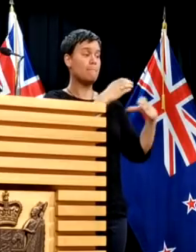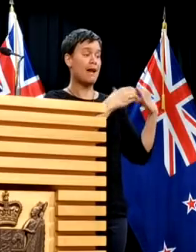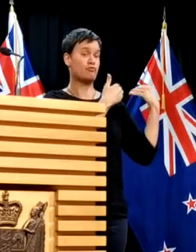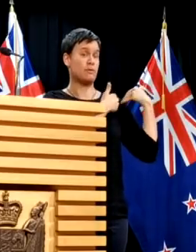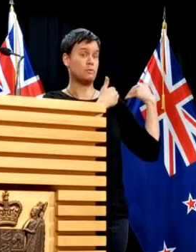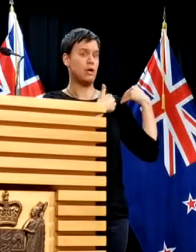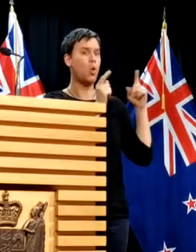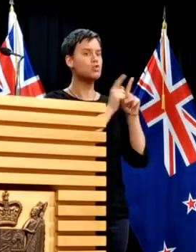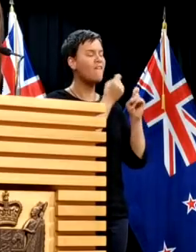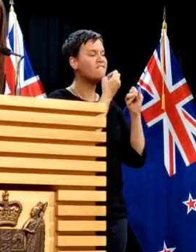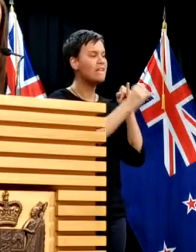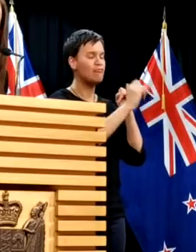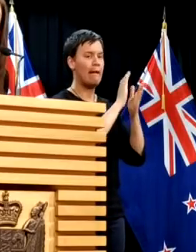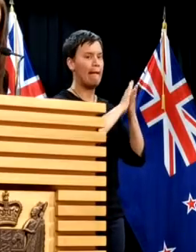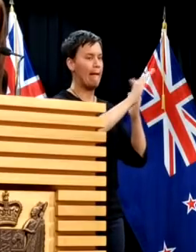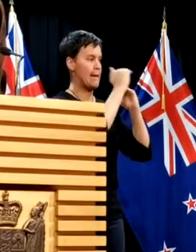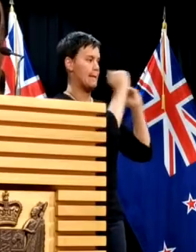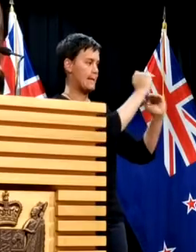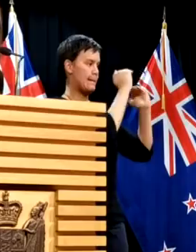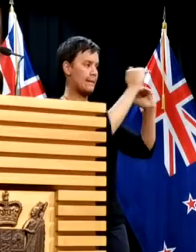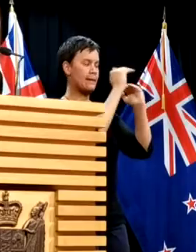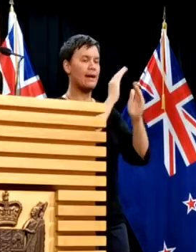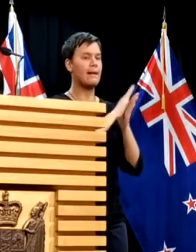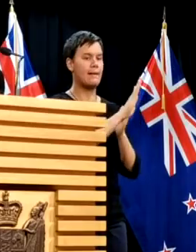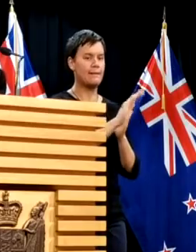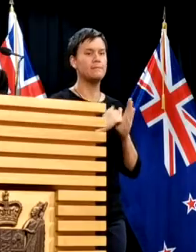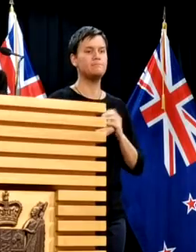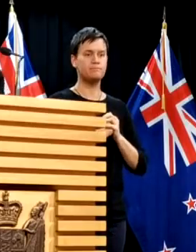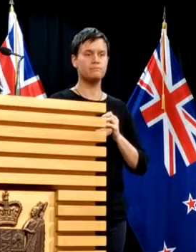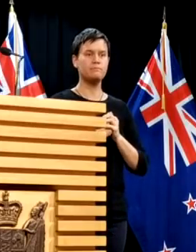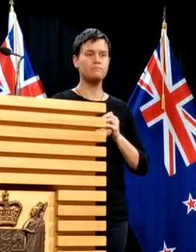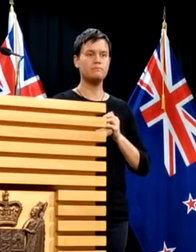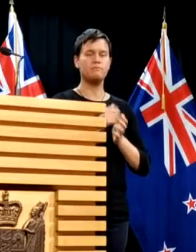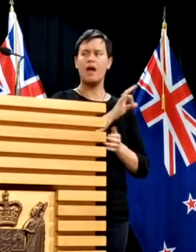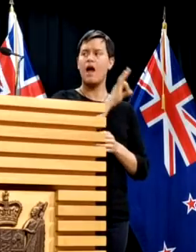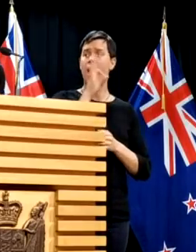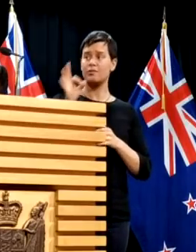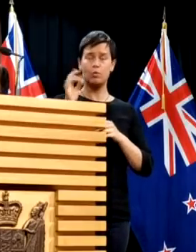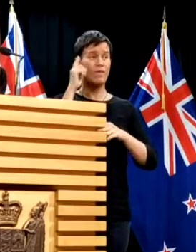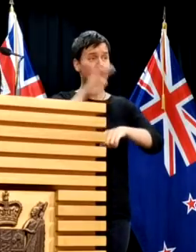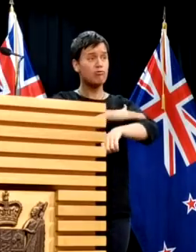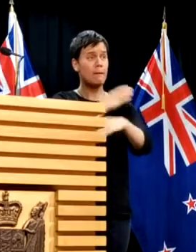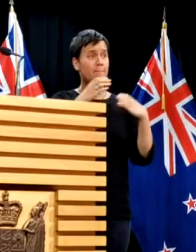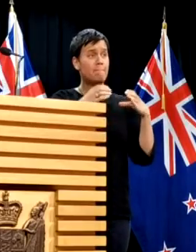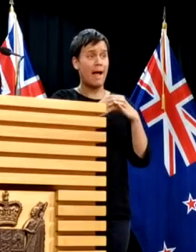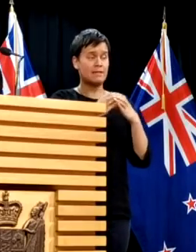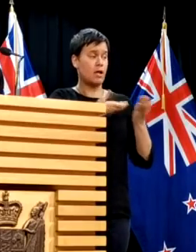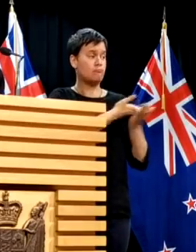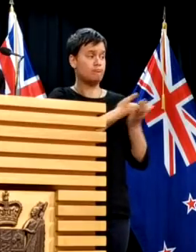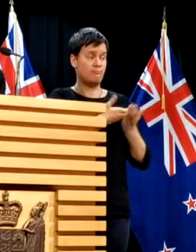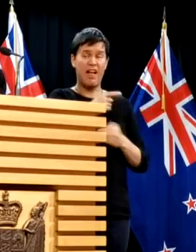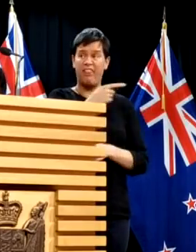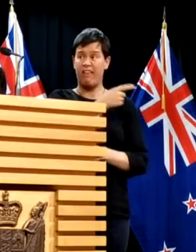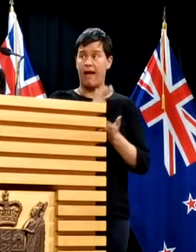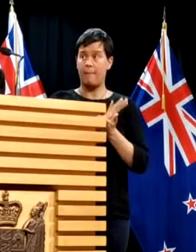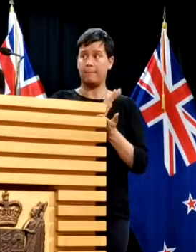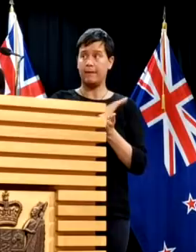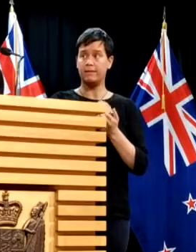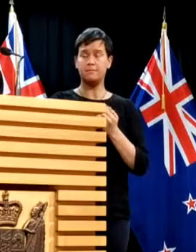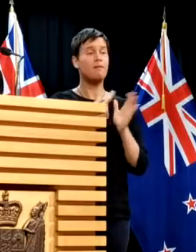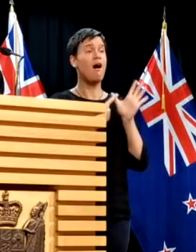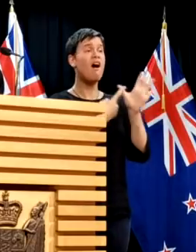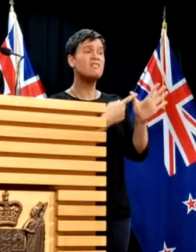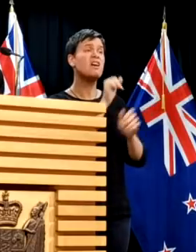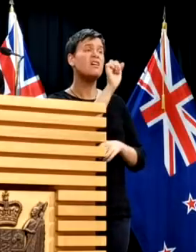Were you given the impression that the Green Party walked away from the talks happy? Yeah, I was. You know, this is something we actually worked through. You